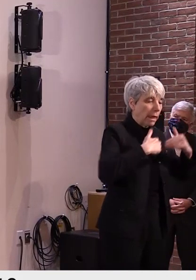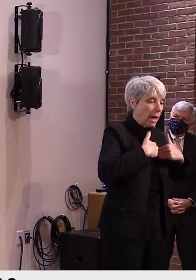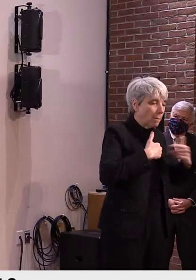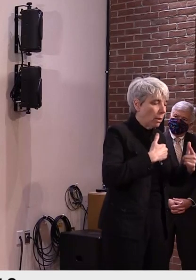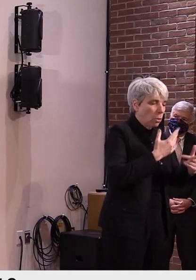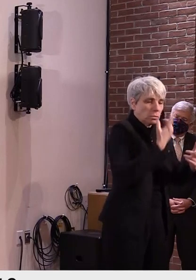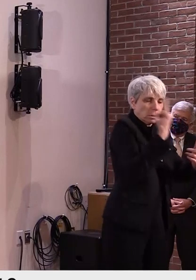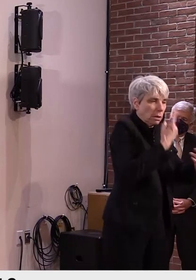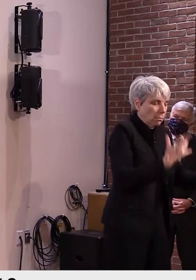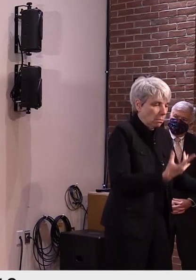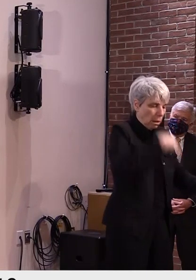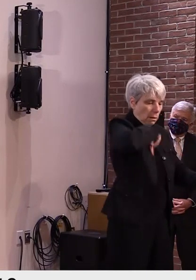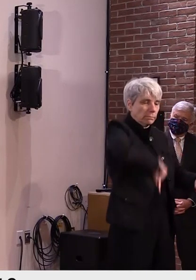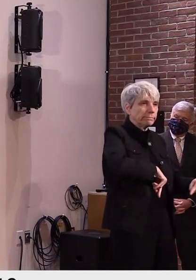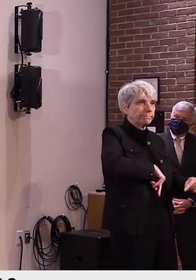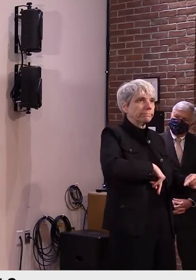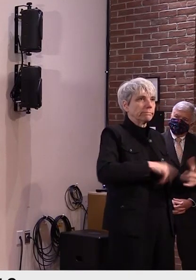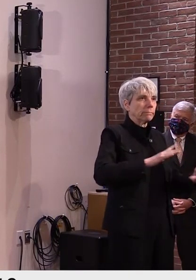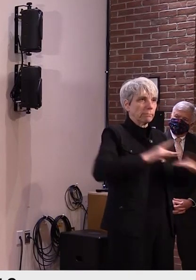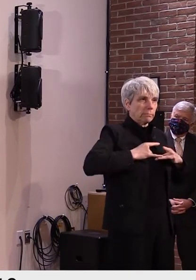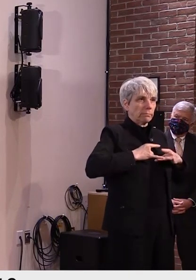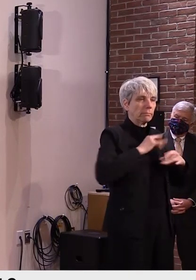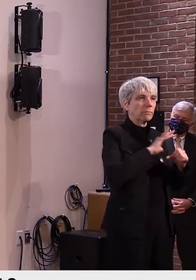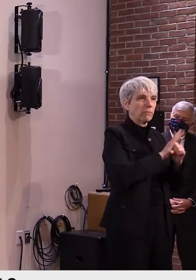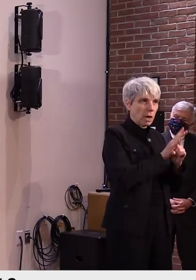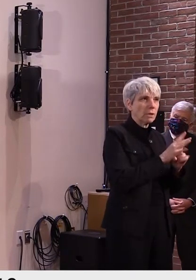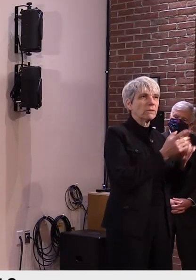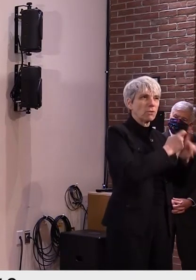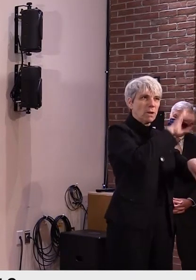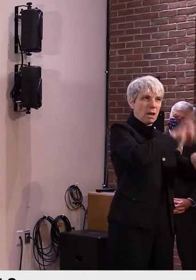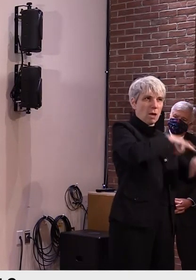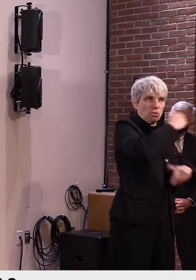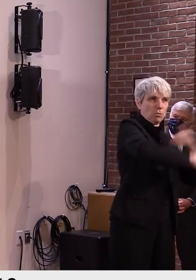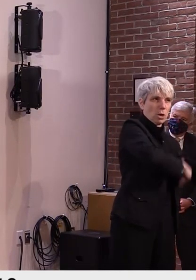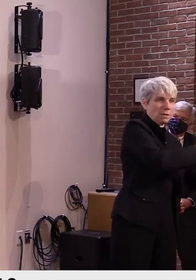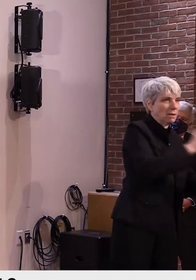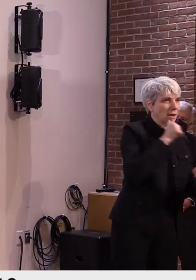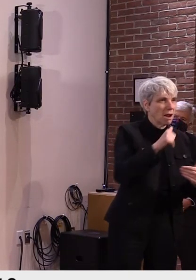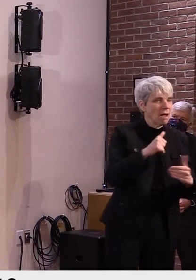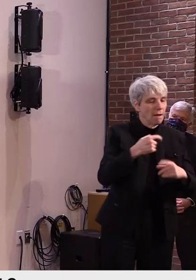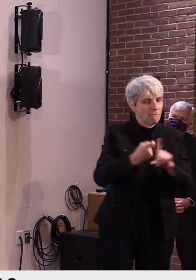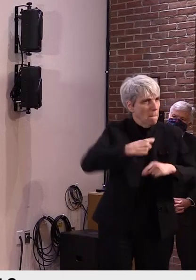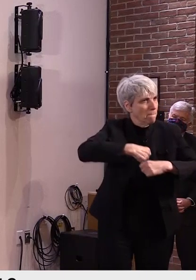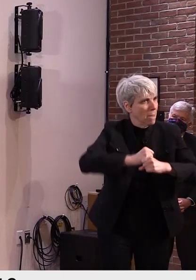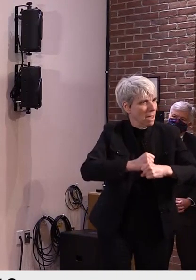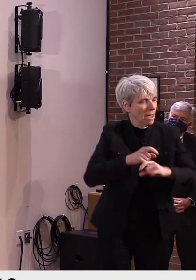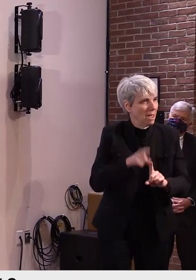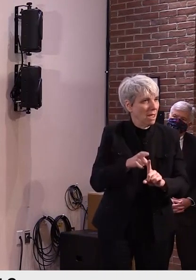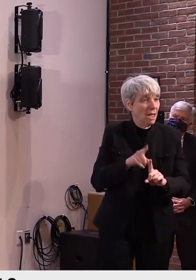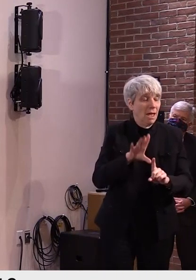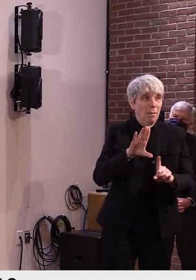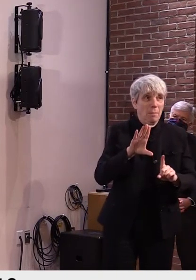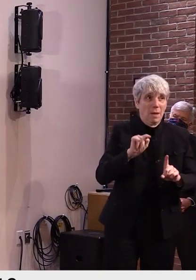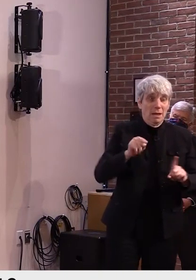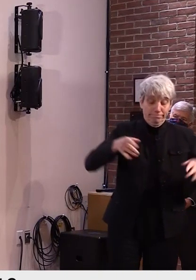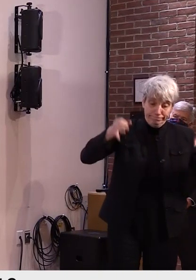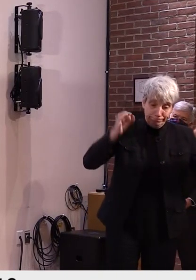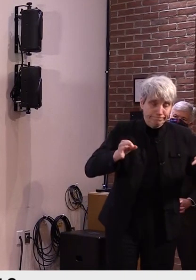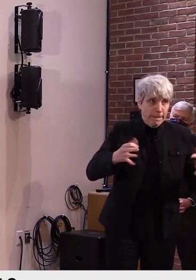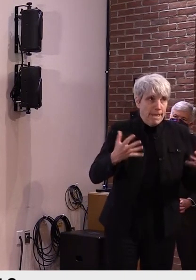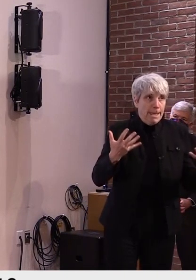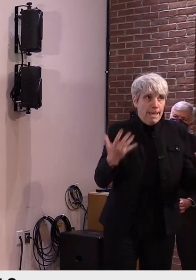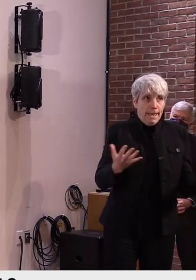But again, it's probably still in process, so I really can't say anything more definitive, because that's all, that's as much as I